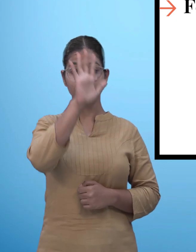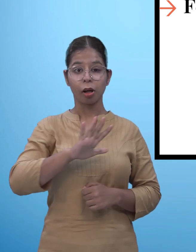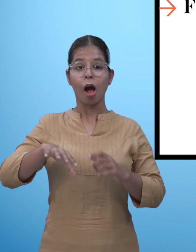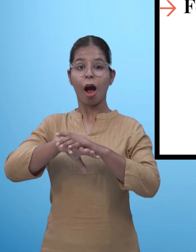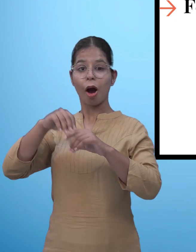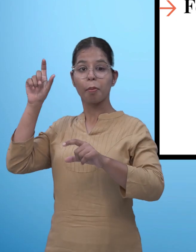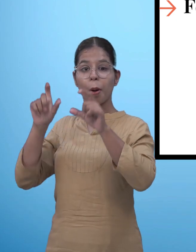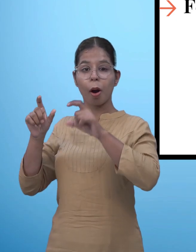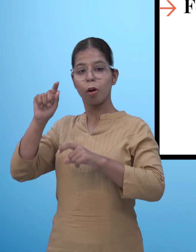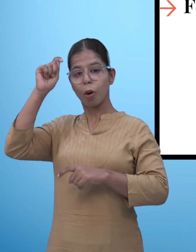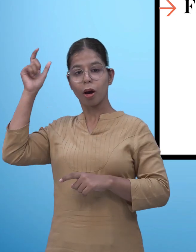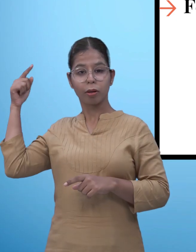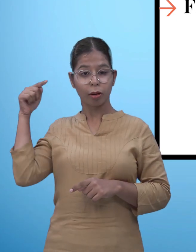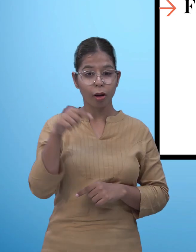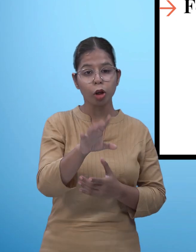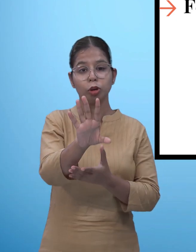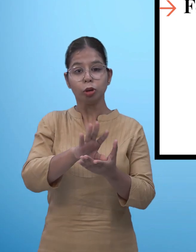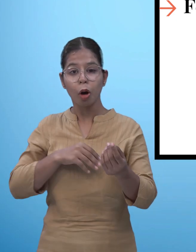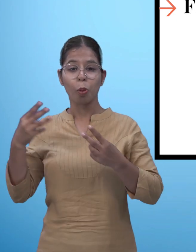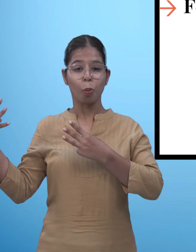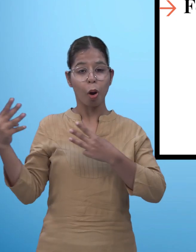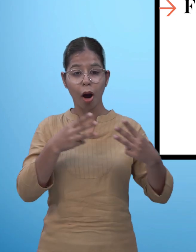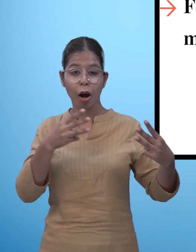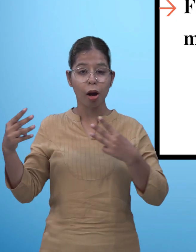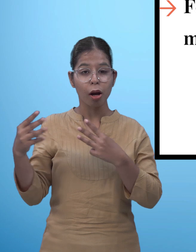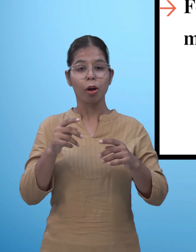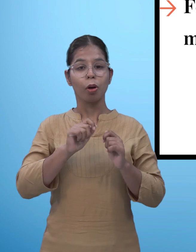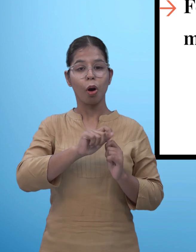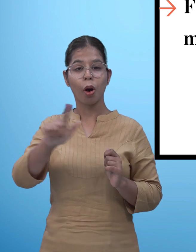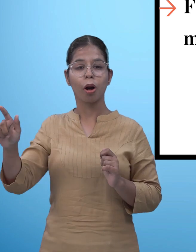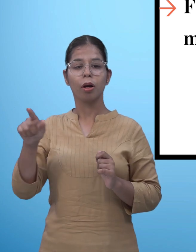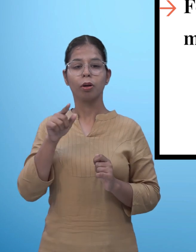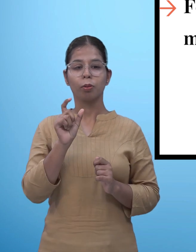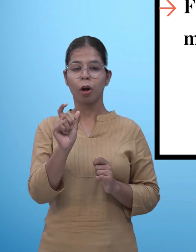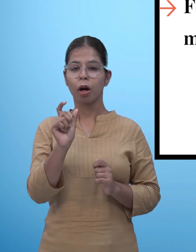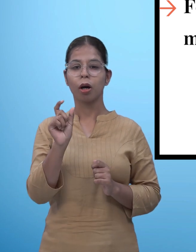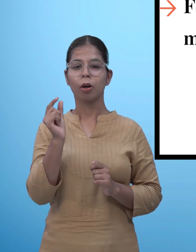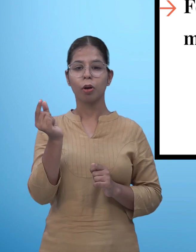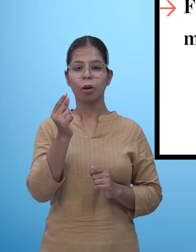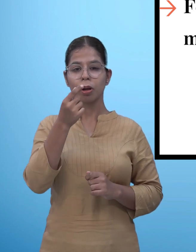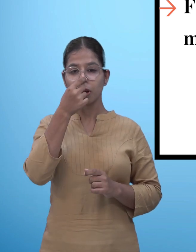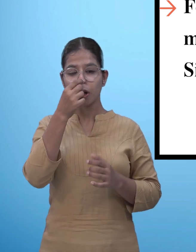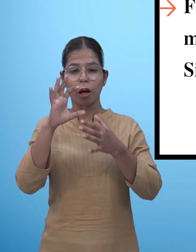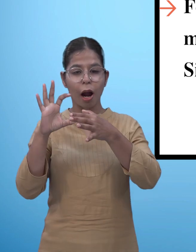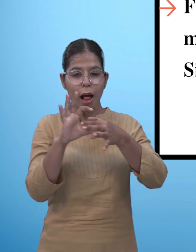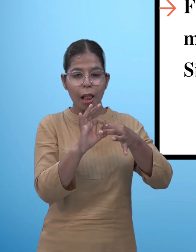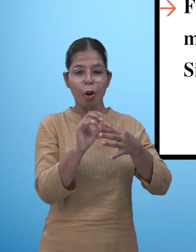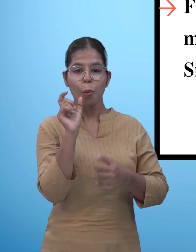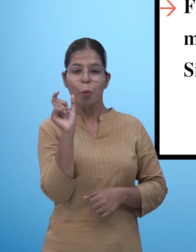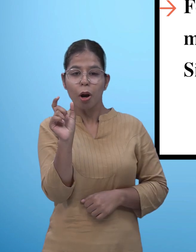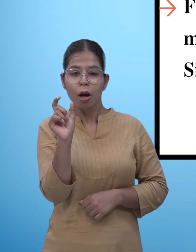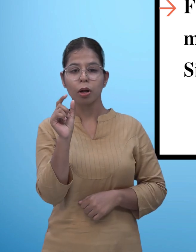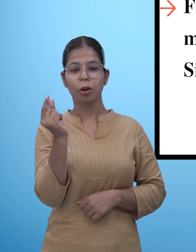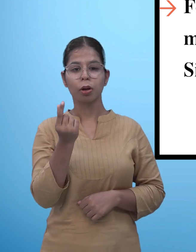Foreign visitors to or invaders of India mostly adopted names derived from the Sindhu